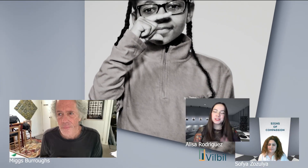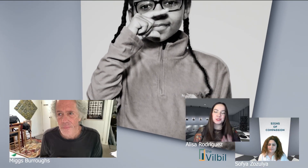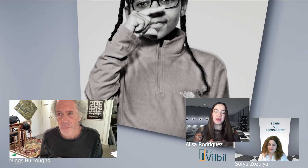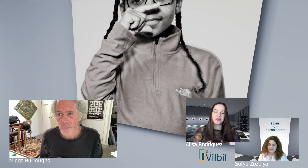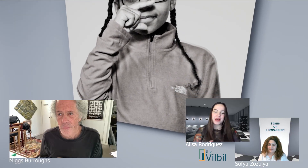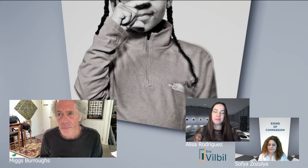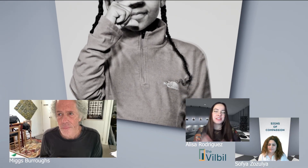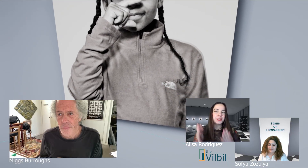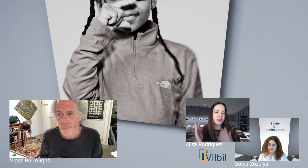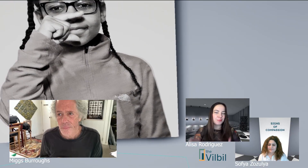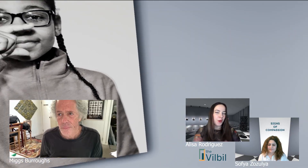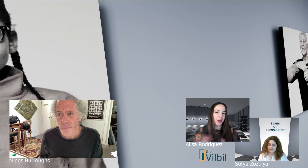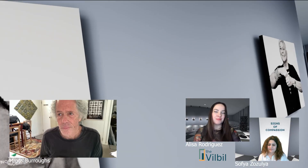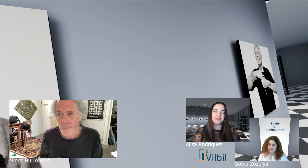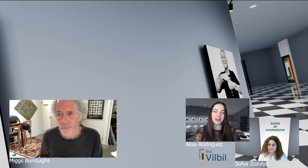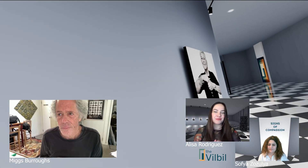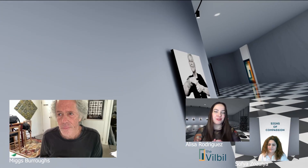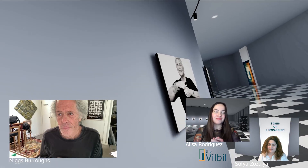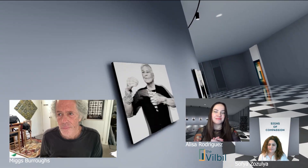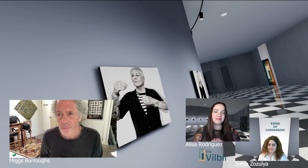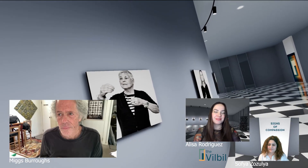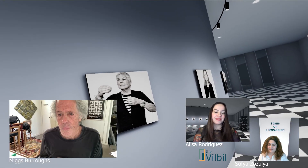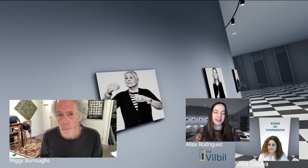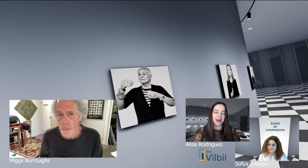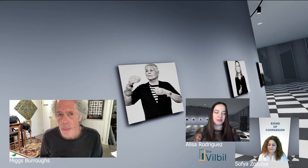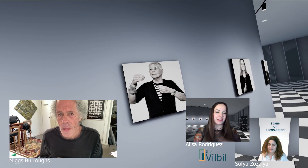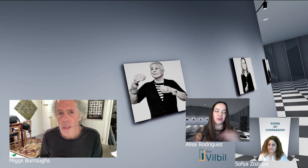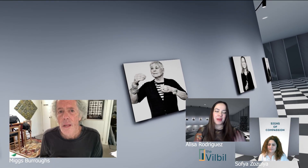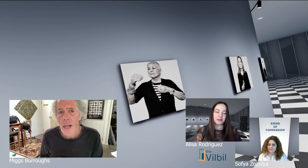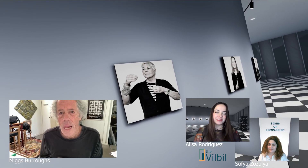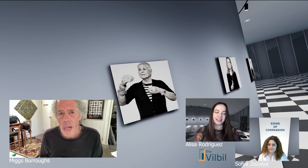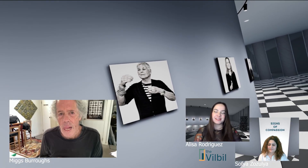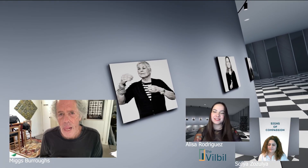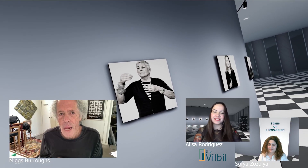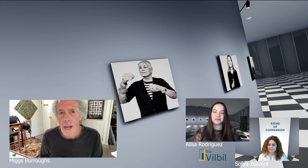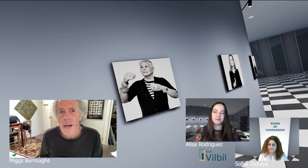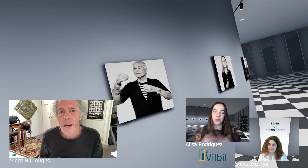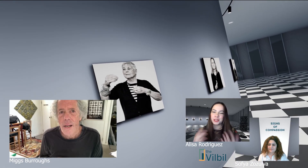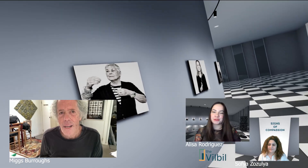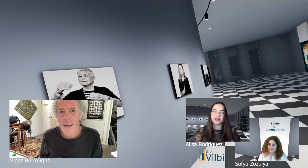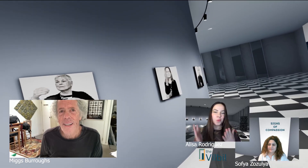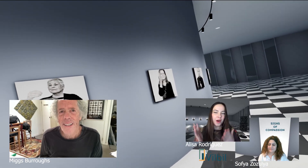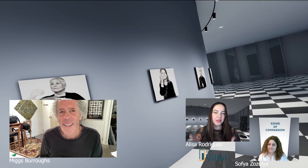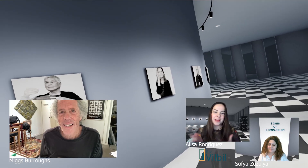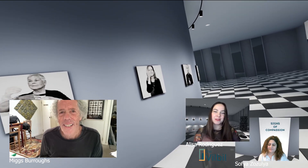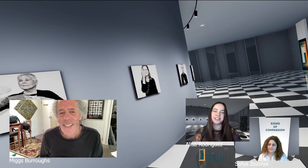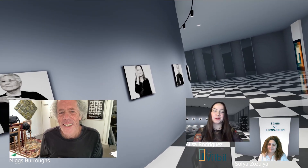you pick that particular poem, like from like from Emily Dickinson's poetry? Like, why that particular